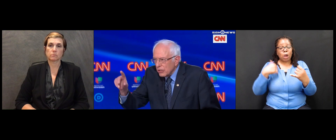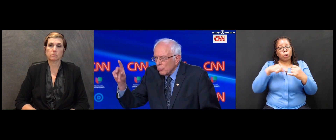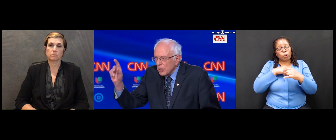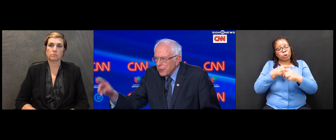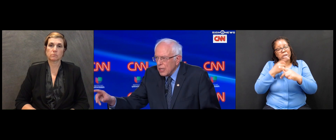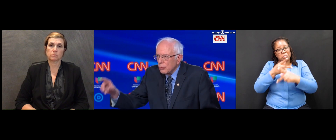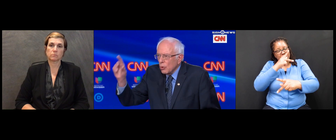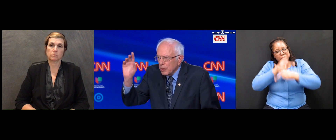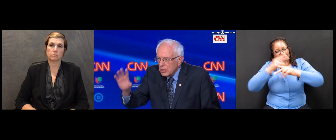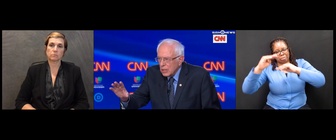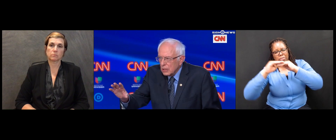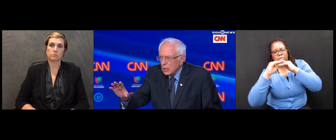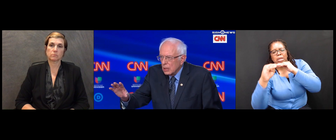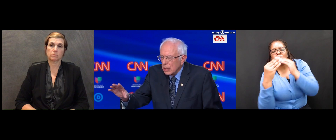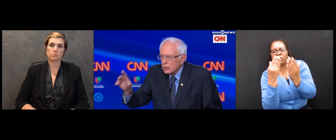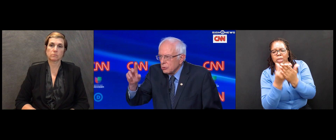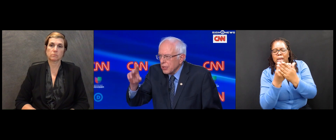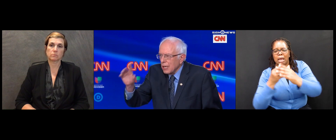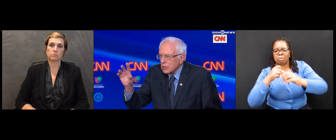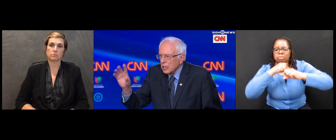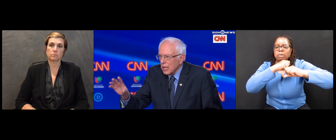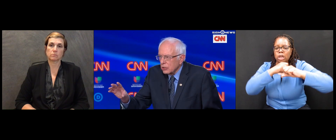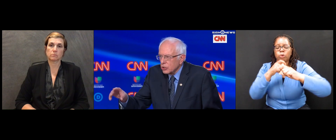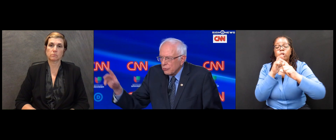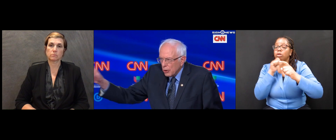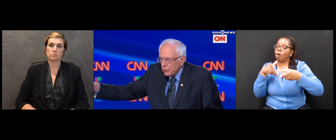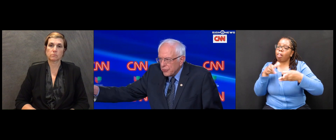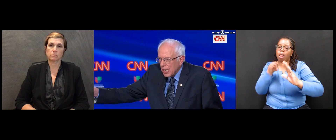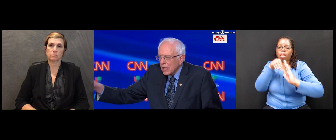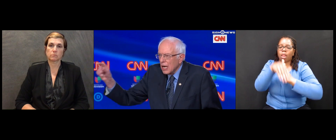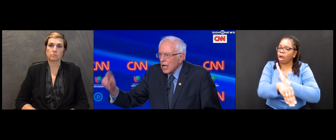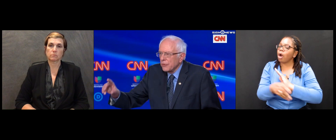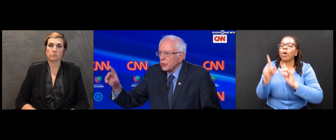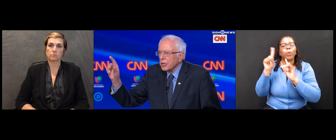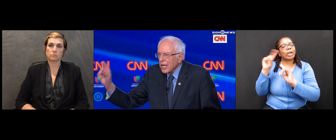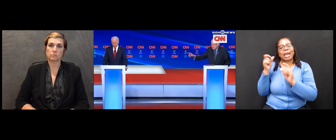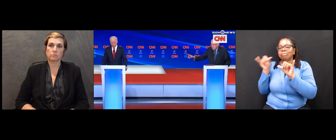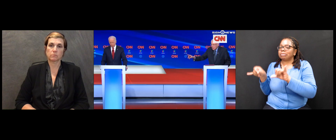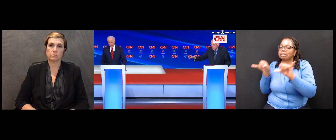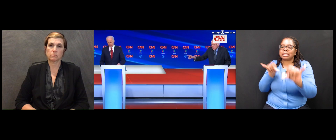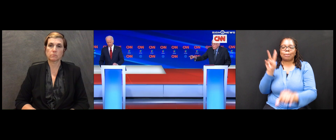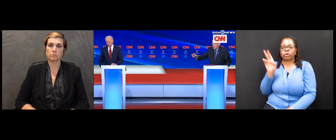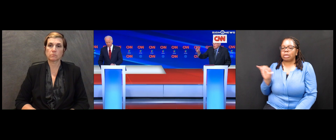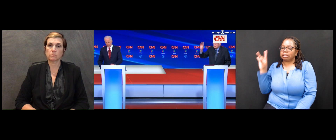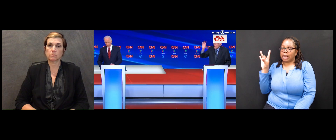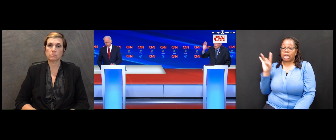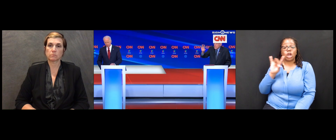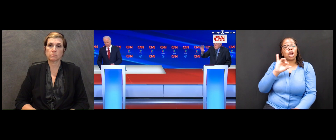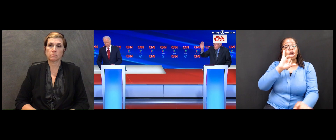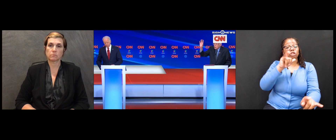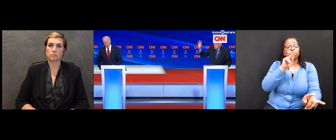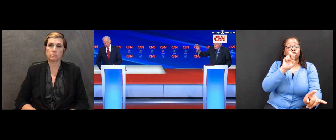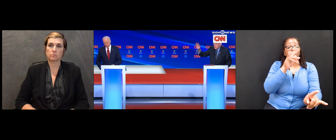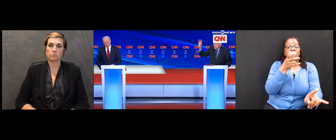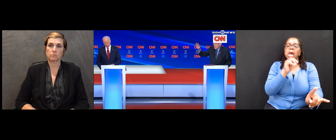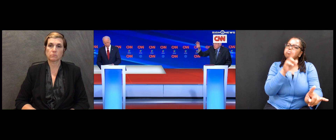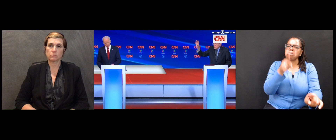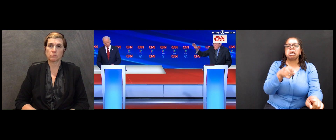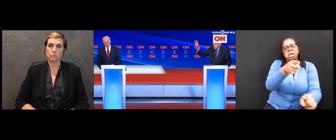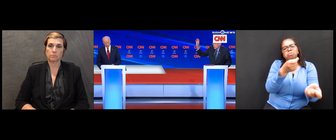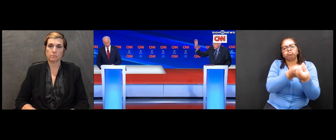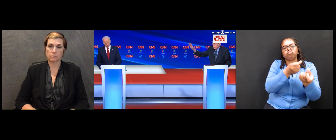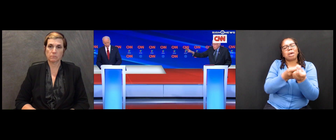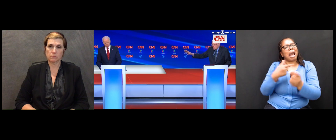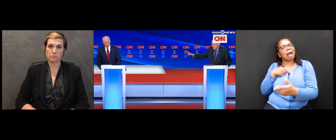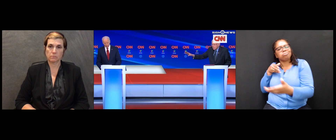we can't repeat what we did in 2008. Joe voted for that. I voted against it because we have got to do more than save